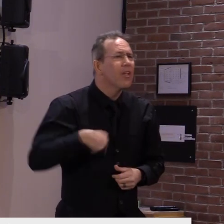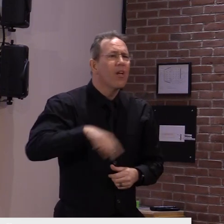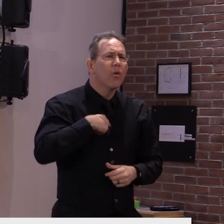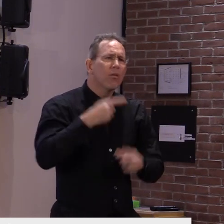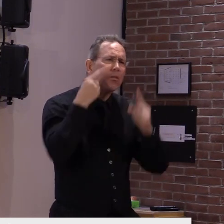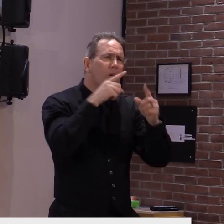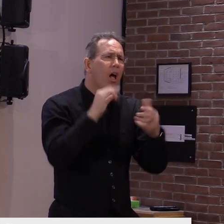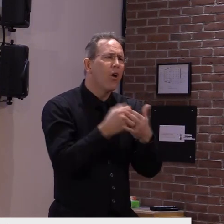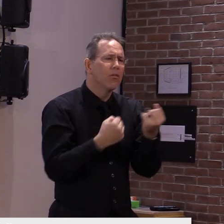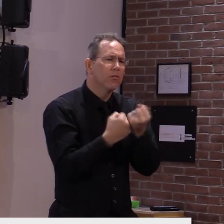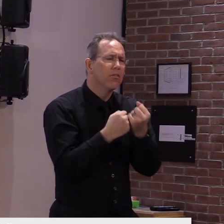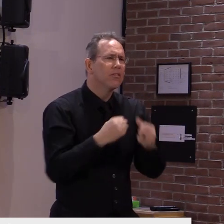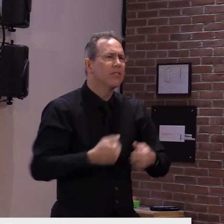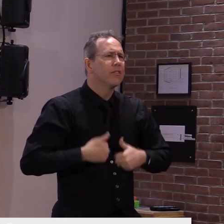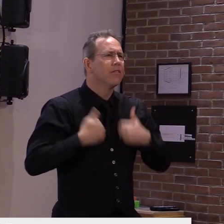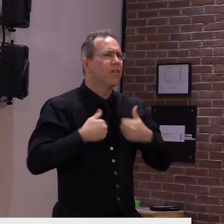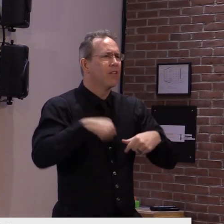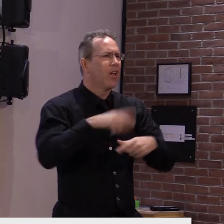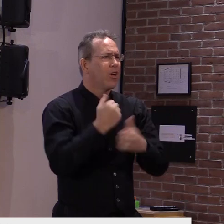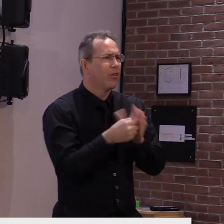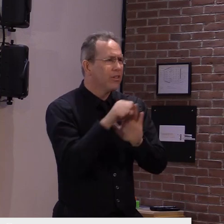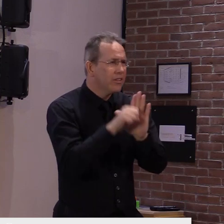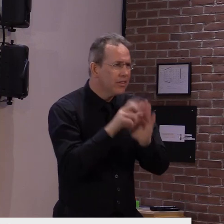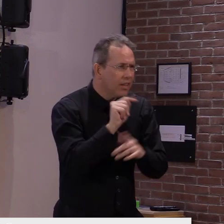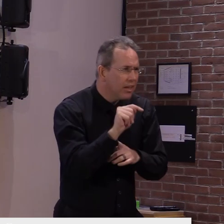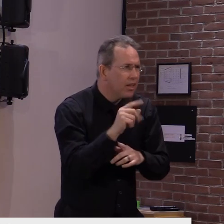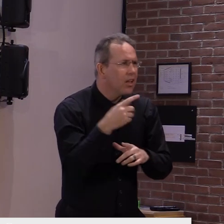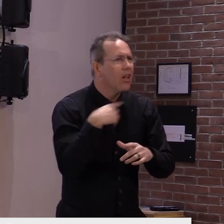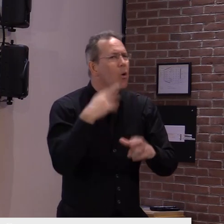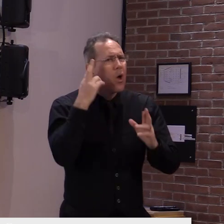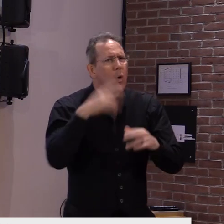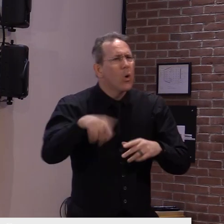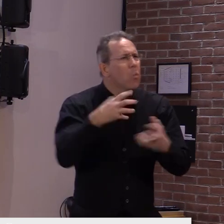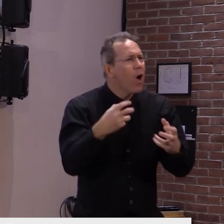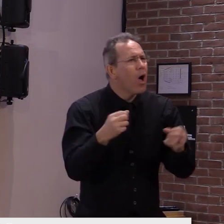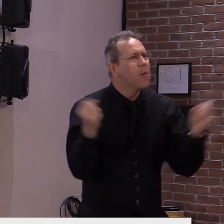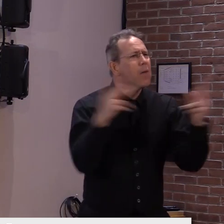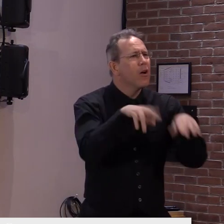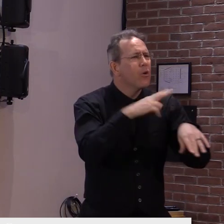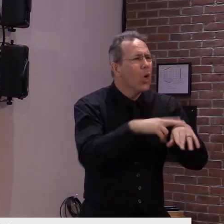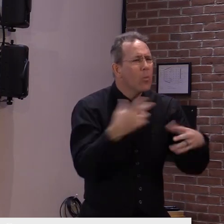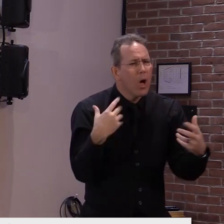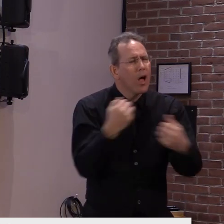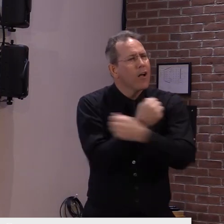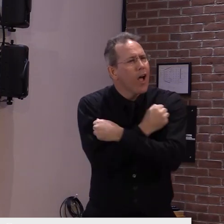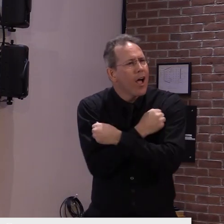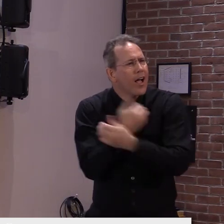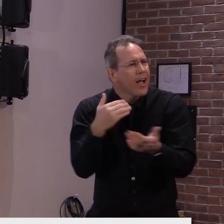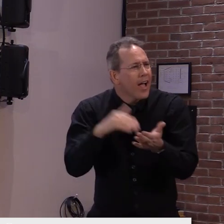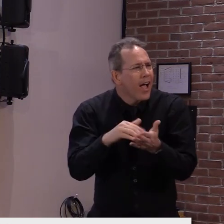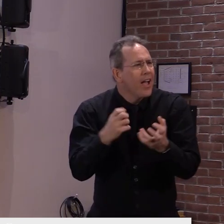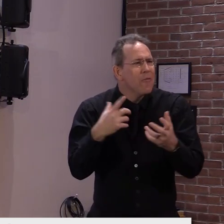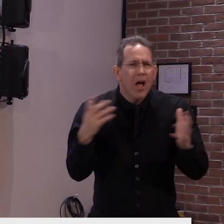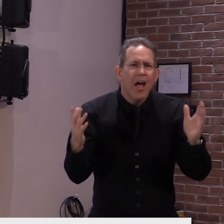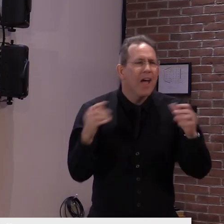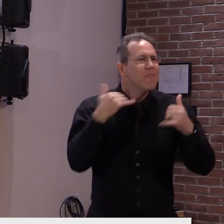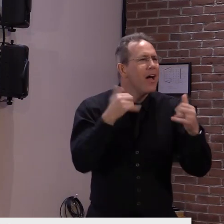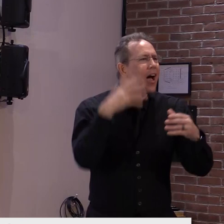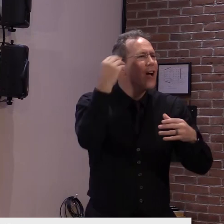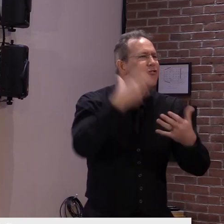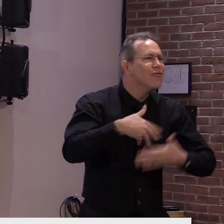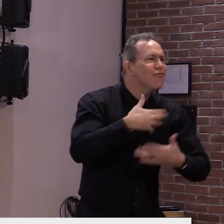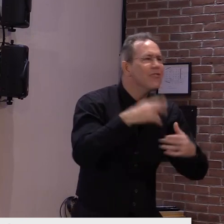hug their children. They want to have cookouts with their neighbors. They want to be able to go to church or synagogue. They want to go